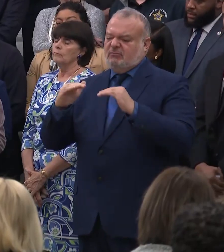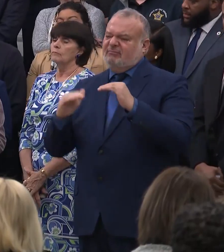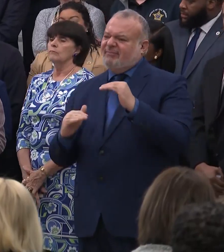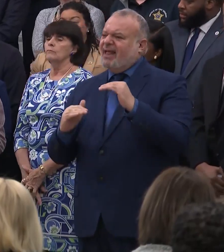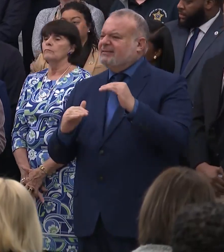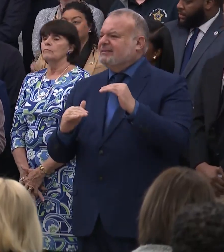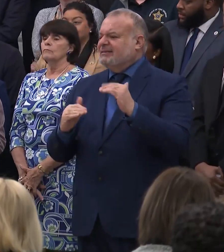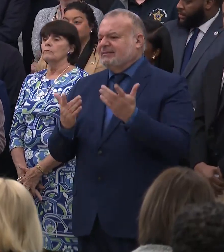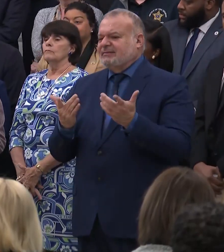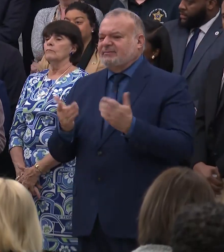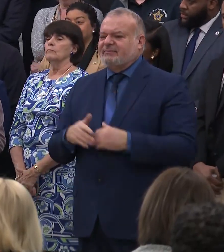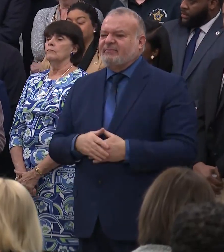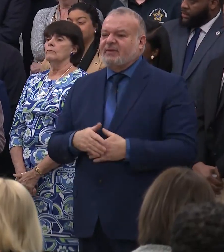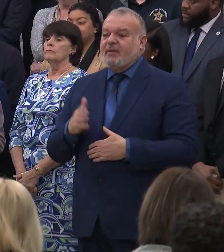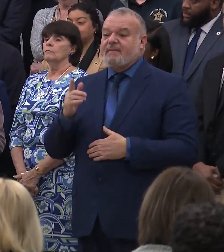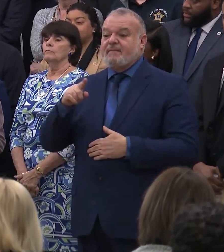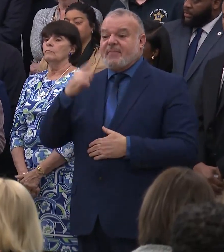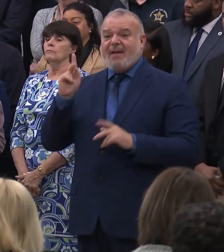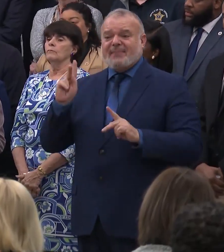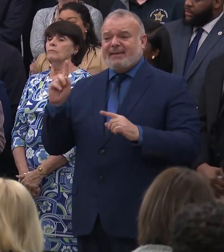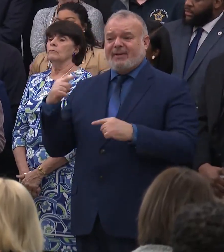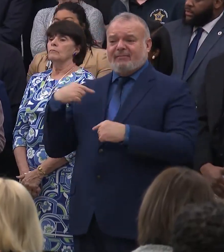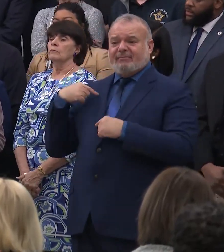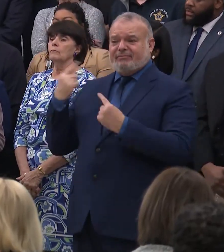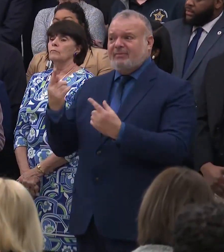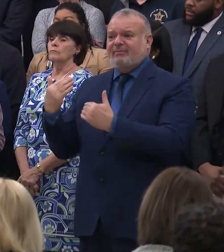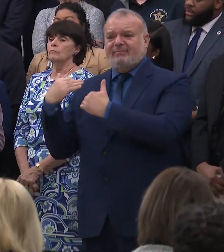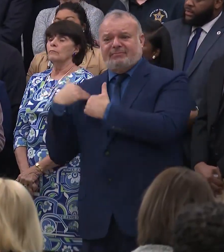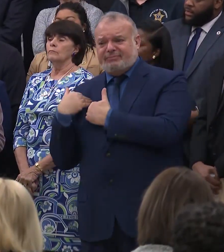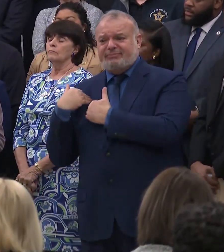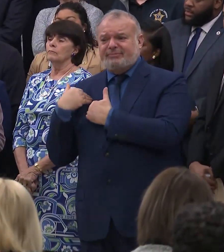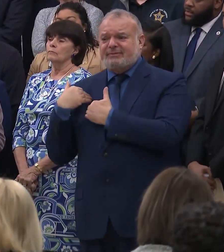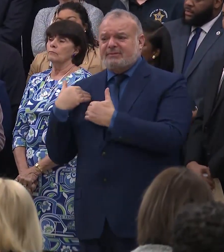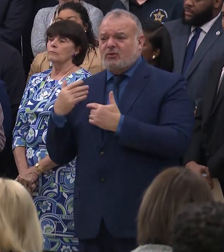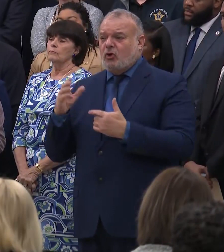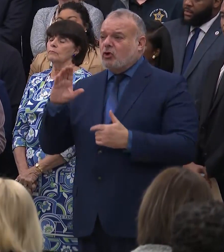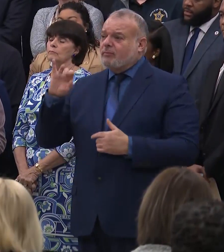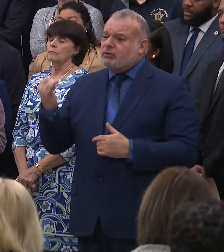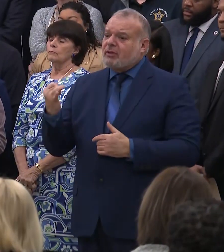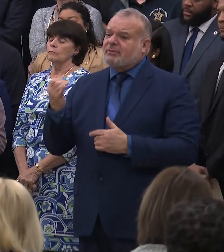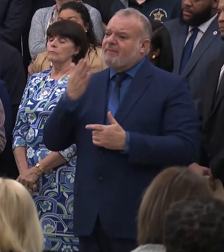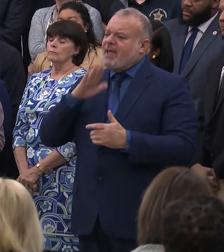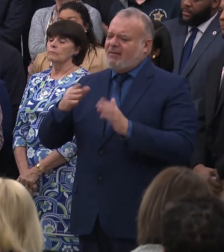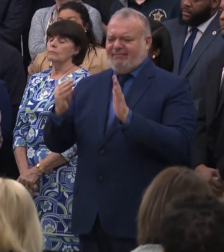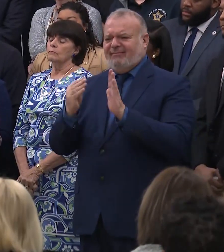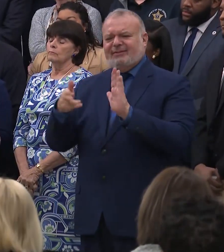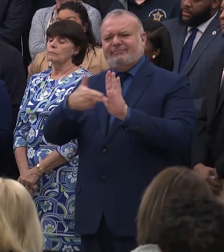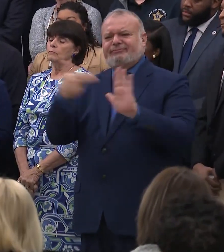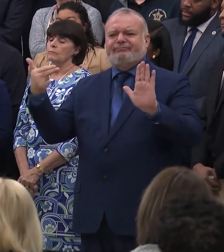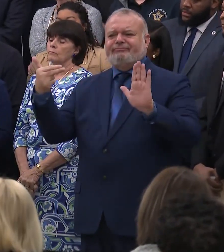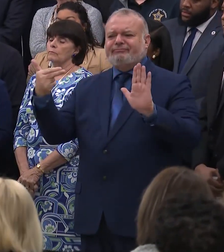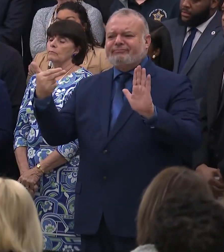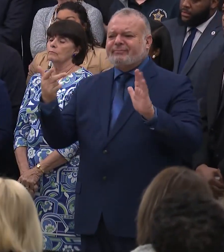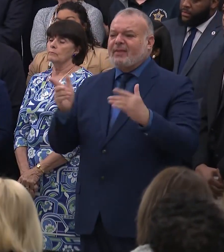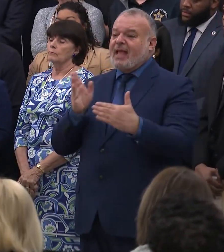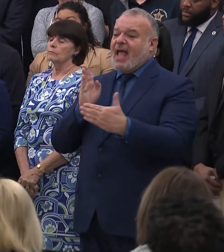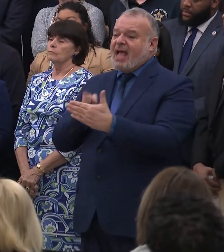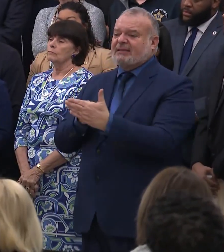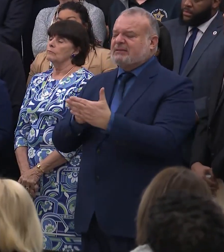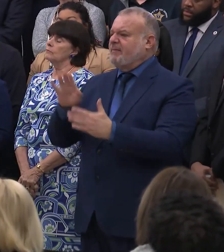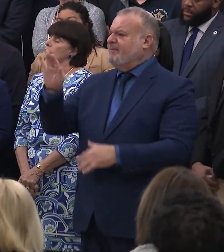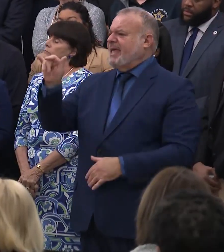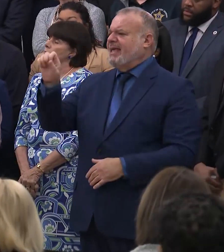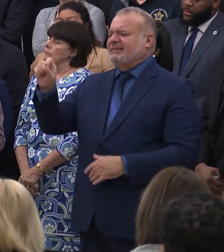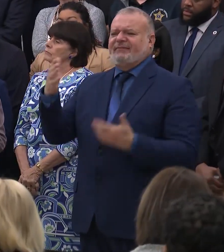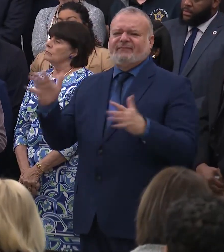enormous burden of a biased criminal legal system for decades. While these stats are sad and